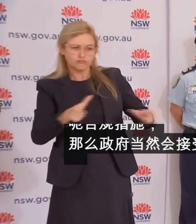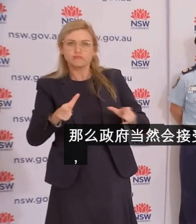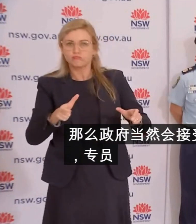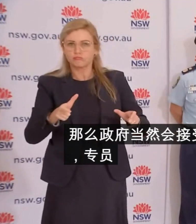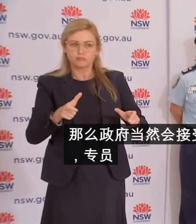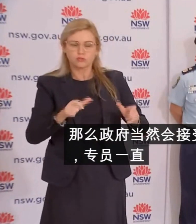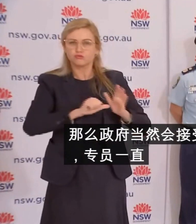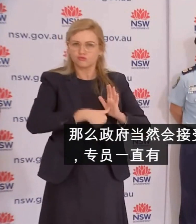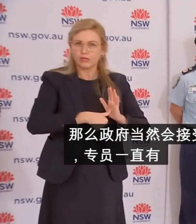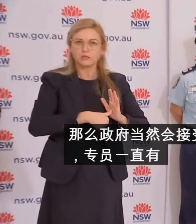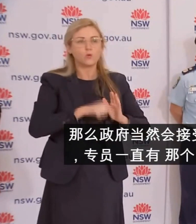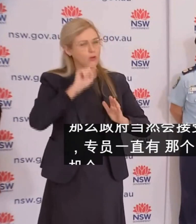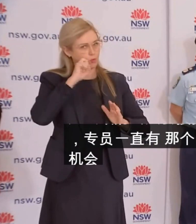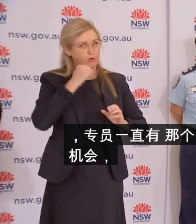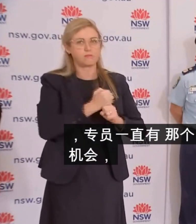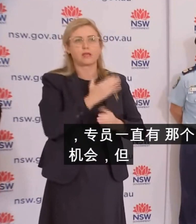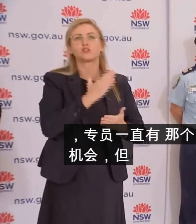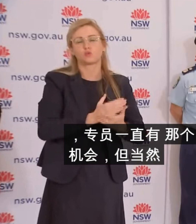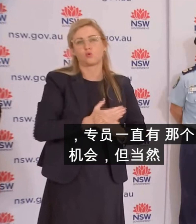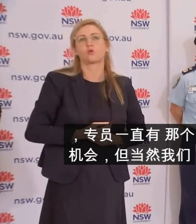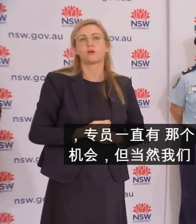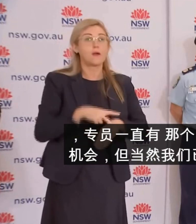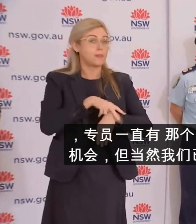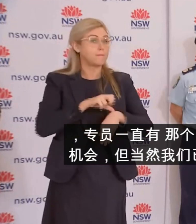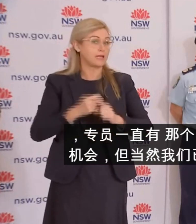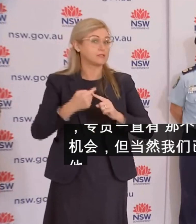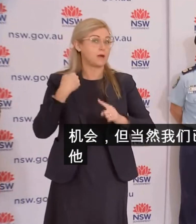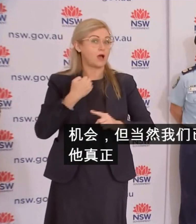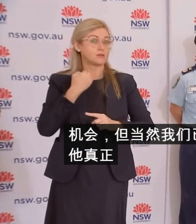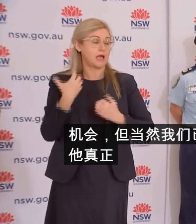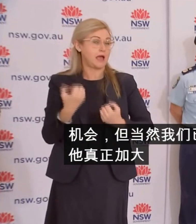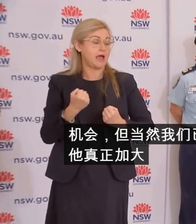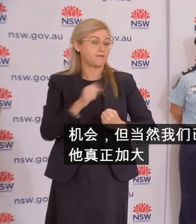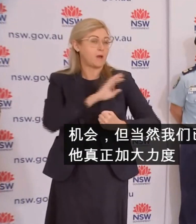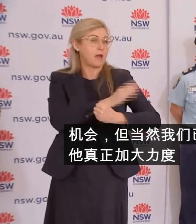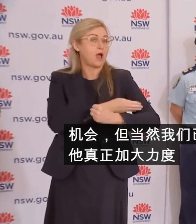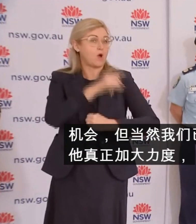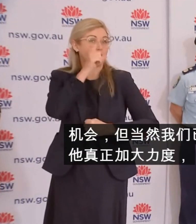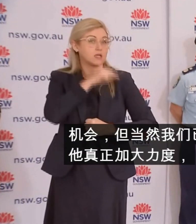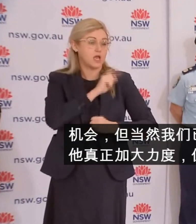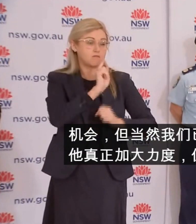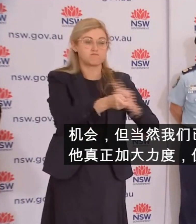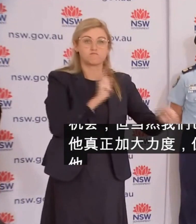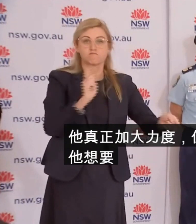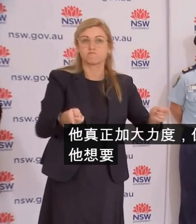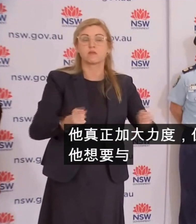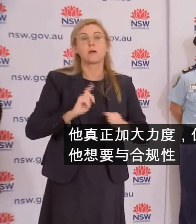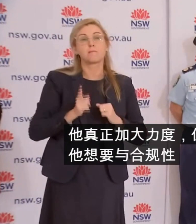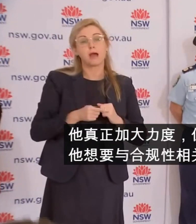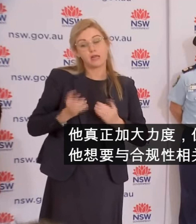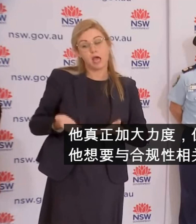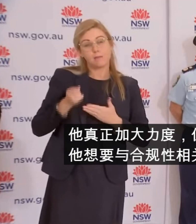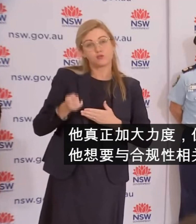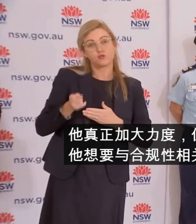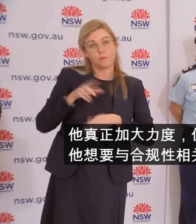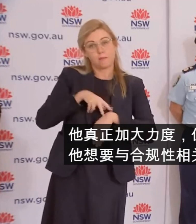accept that, and the Commissioner has always had that opportunity, but of course we've asked him to really ramp up what activity he wants